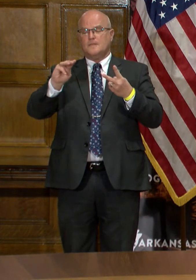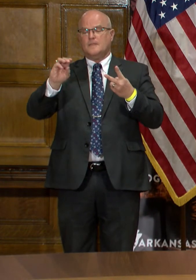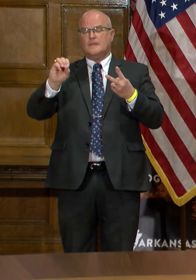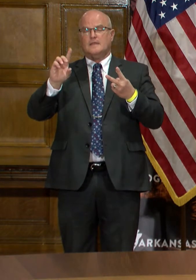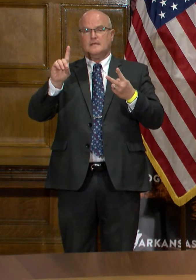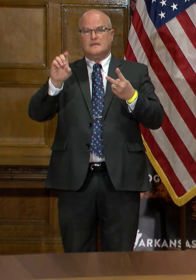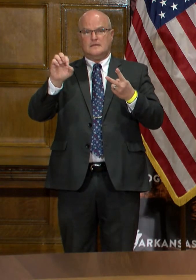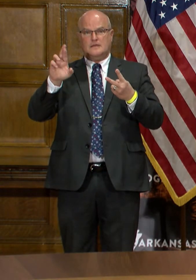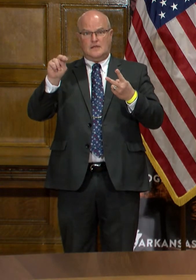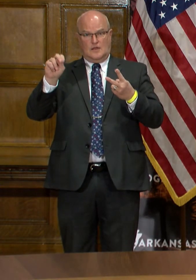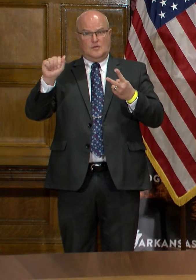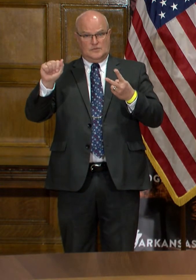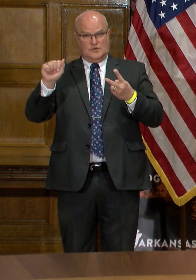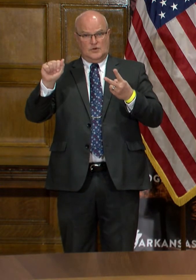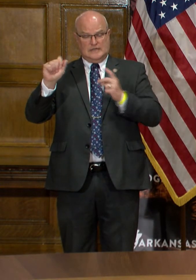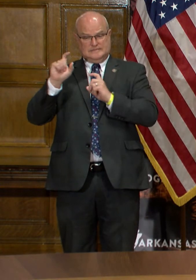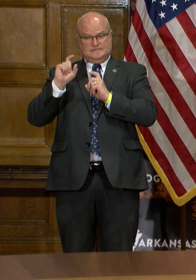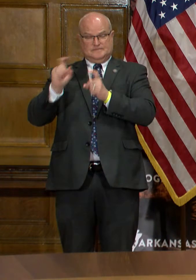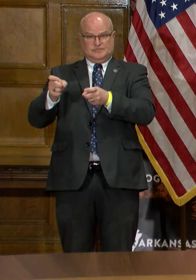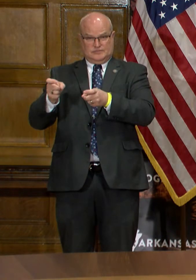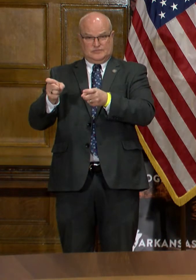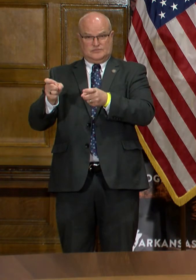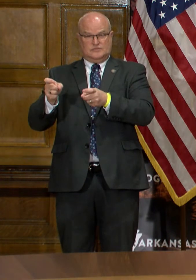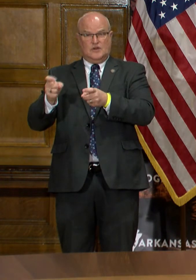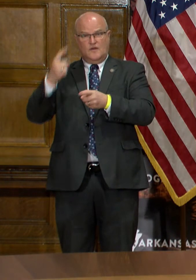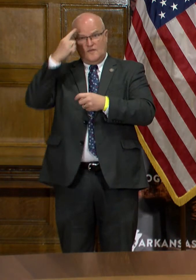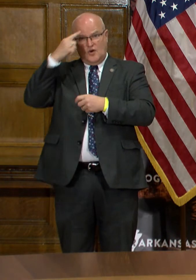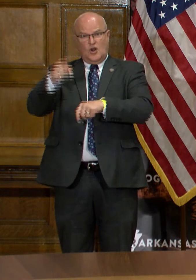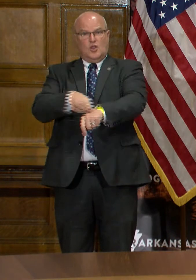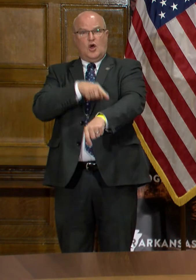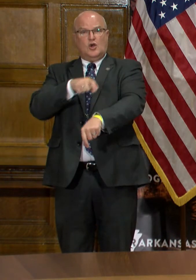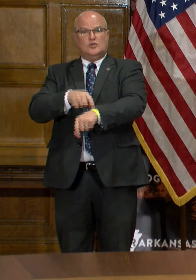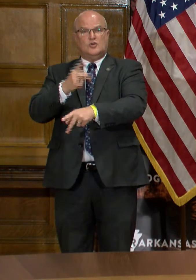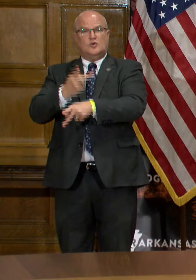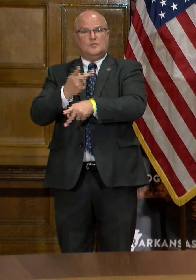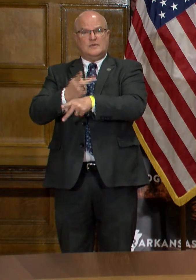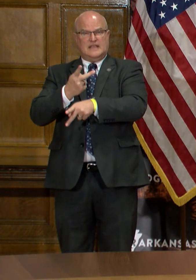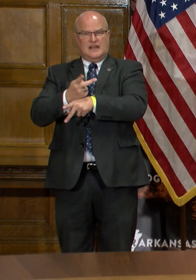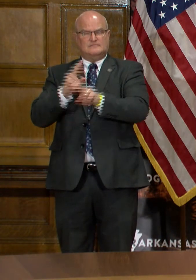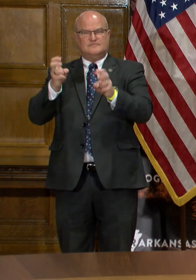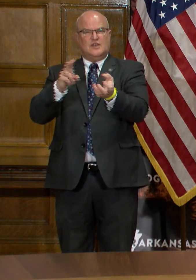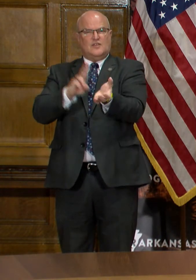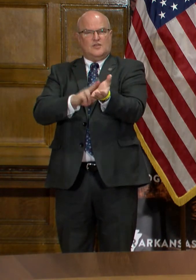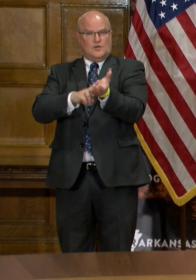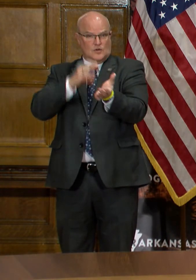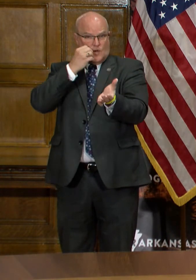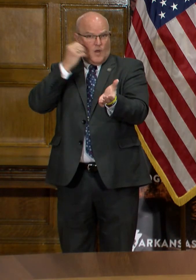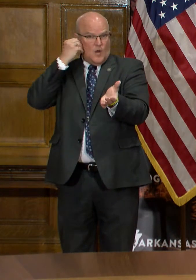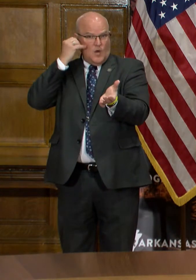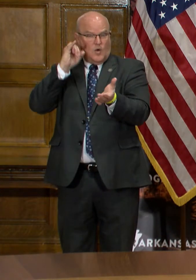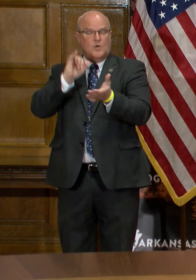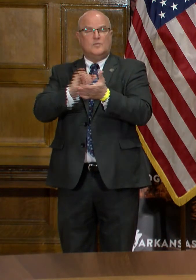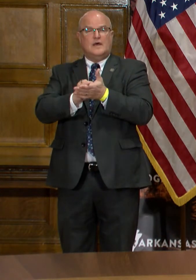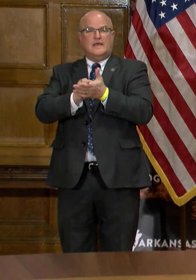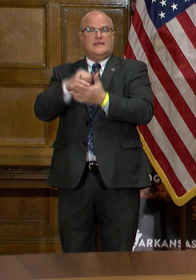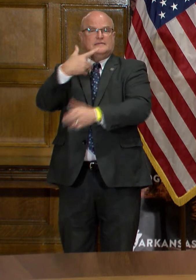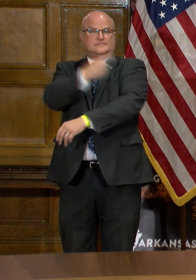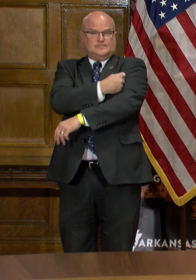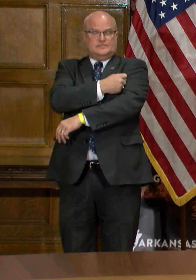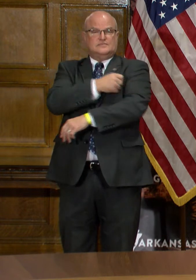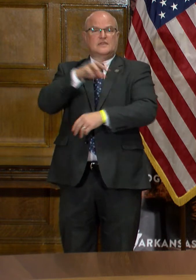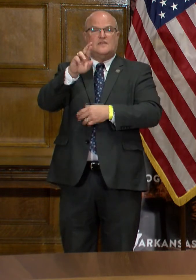been allocated principally and first of all to our long-term care facilities that is administered by